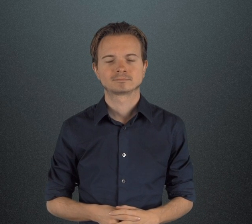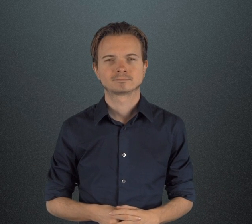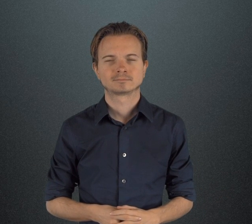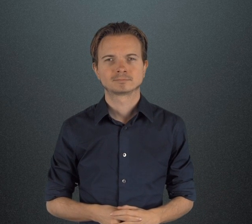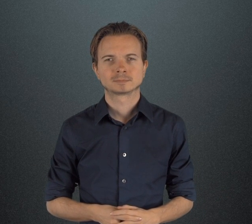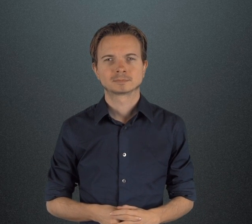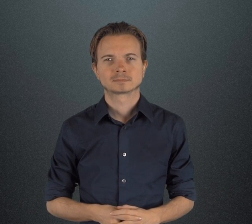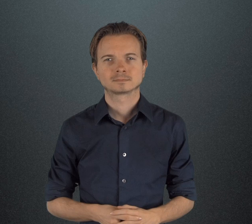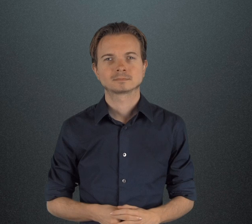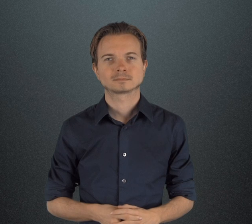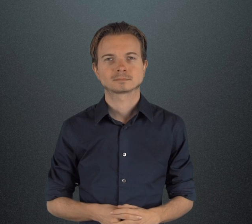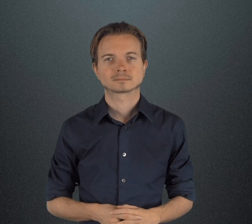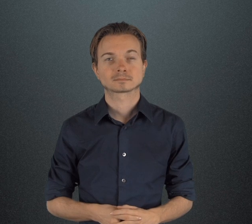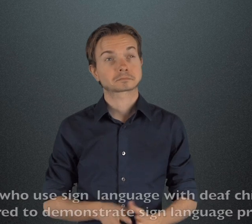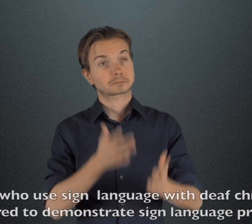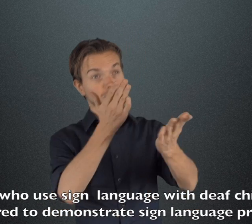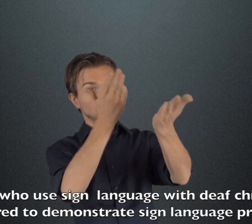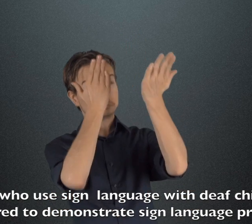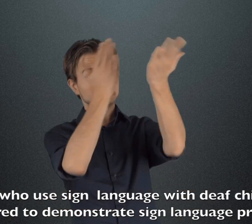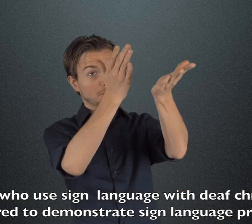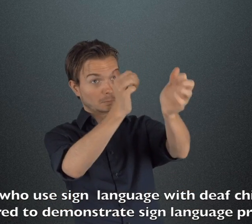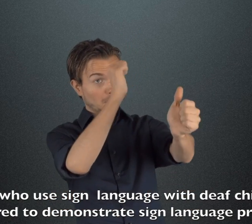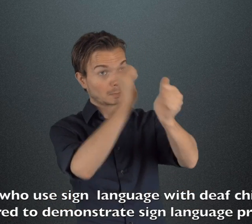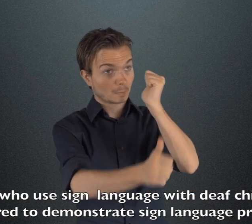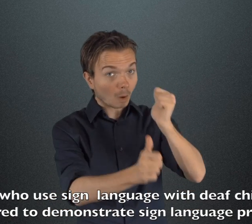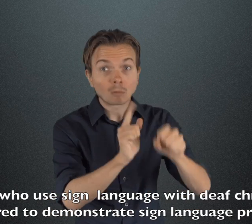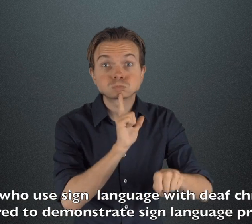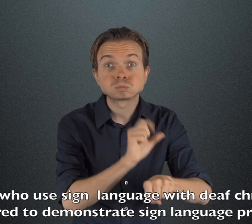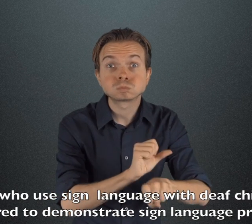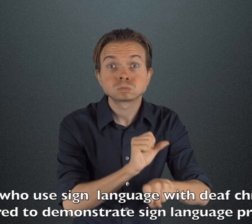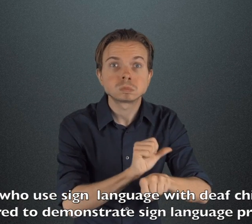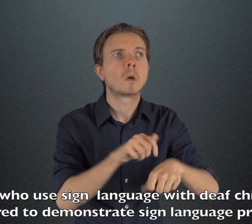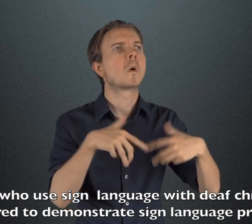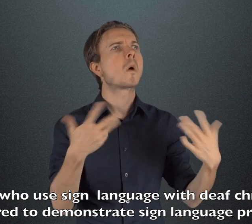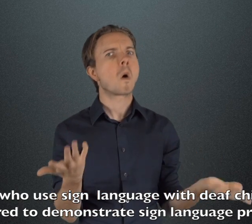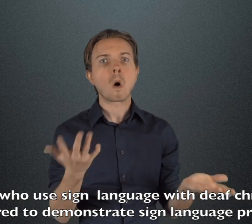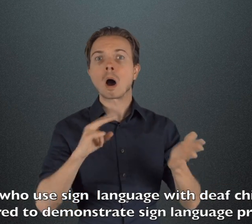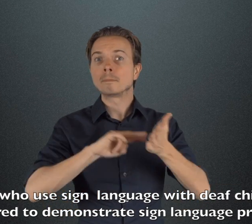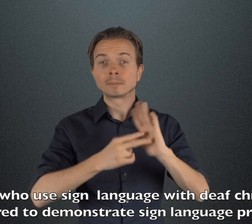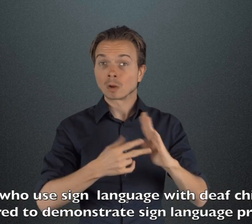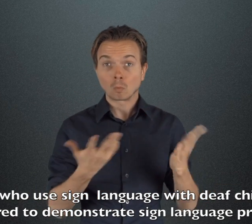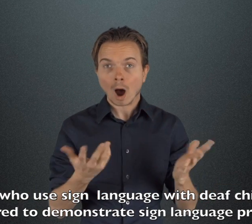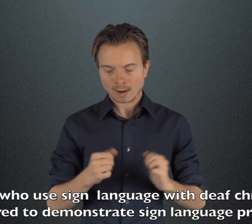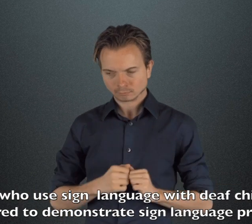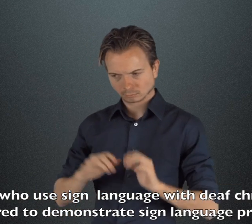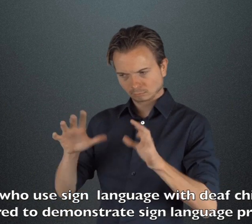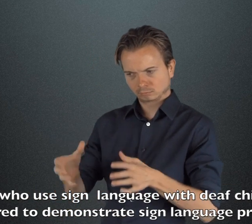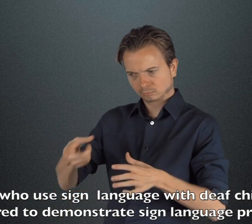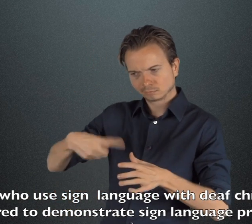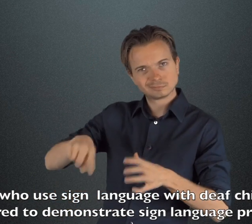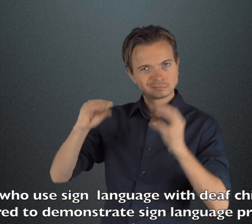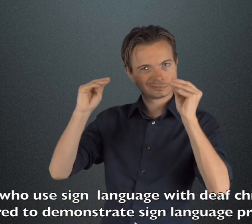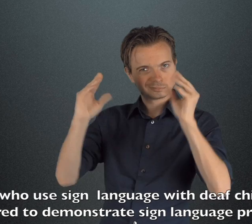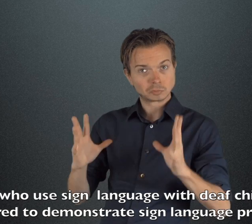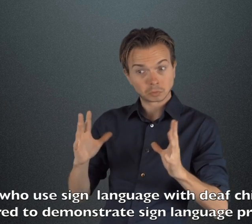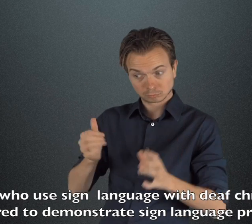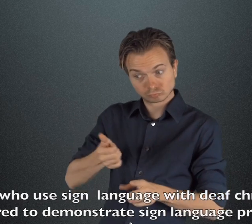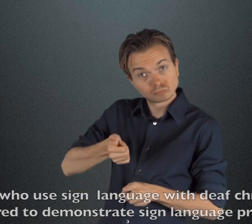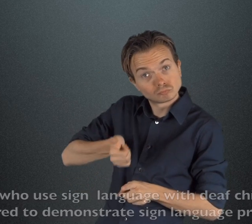Teachers who use sign language with deaf children will be required to demonstrate sign language proficiency when